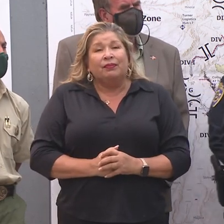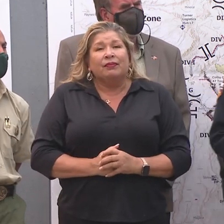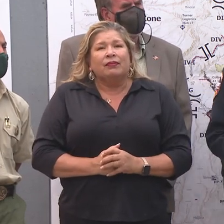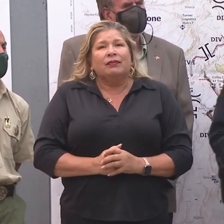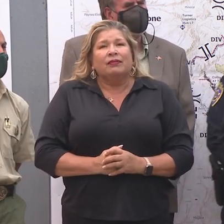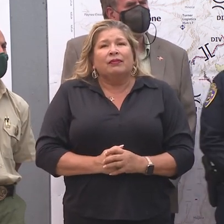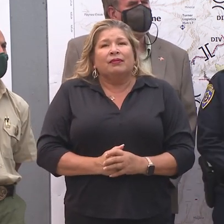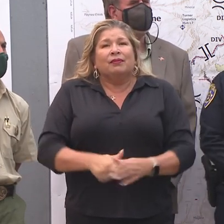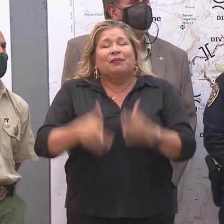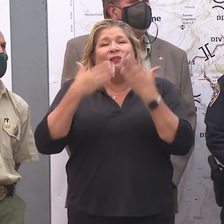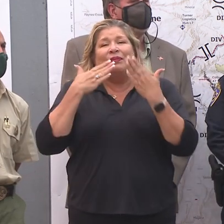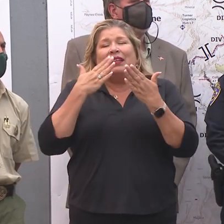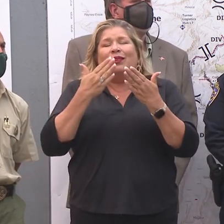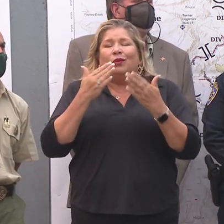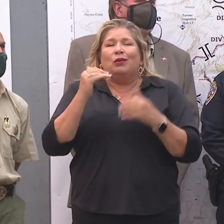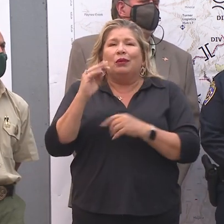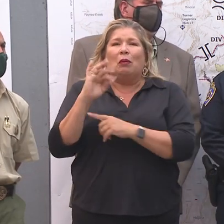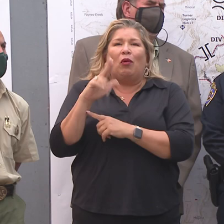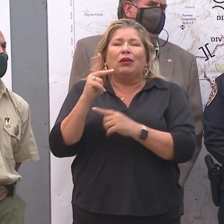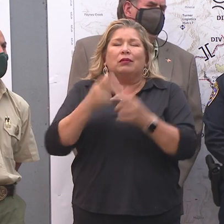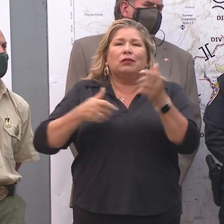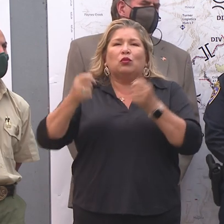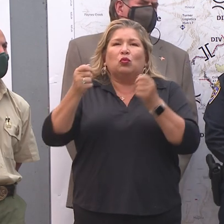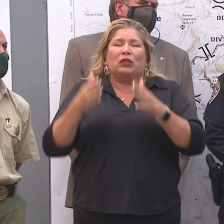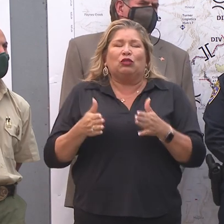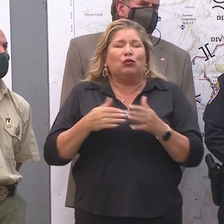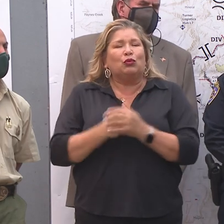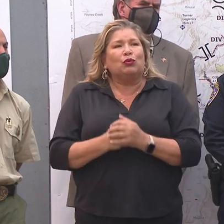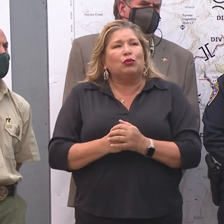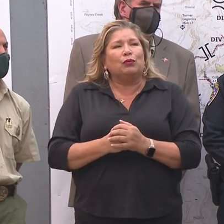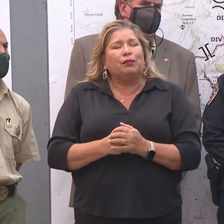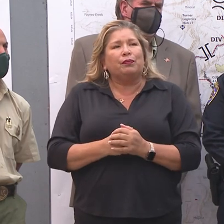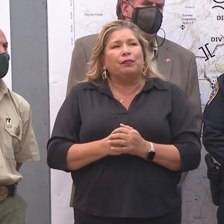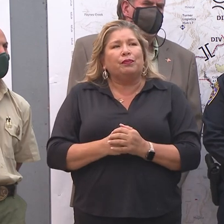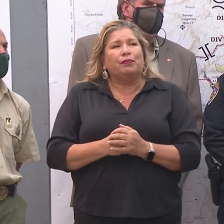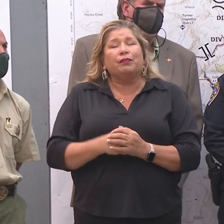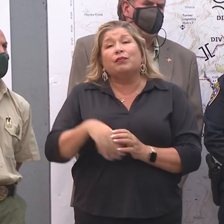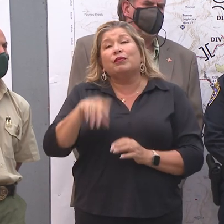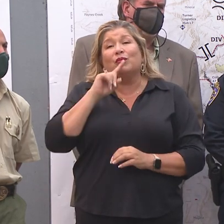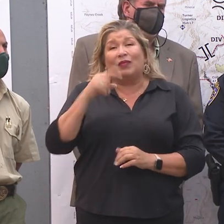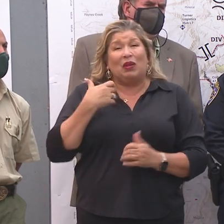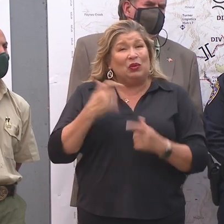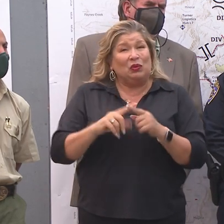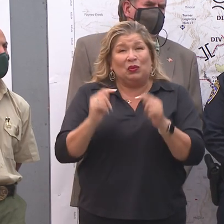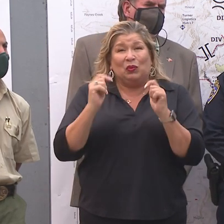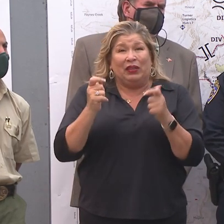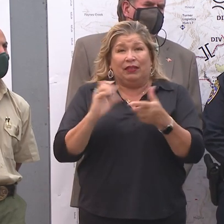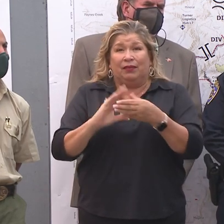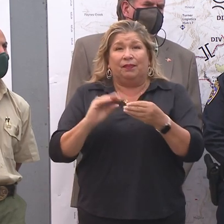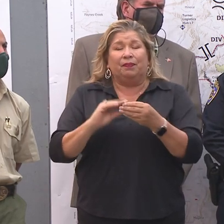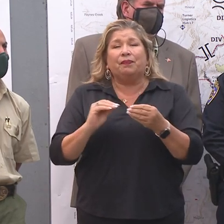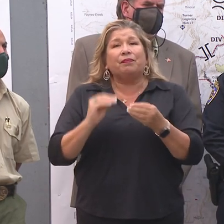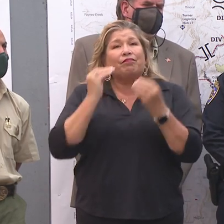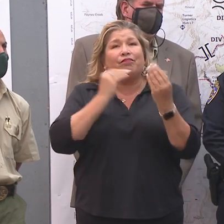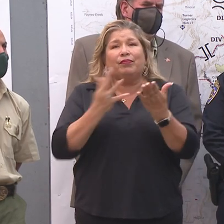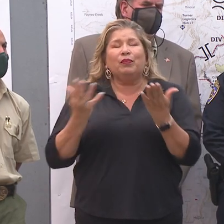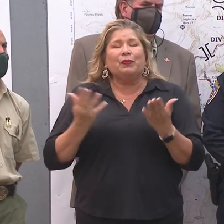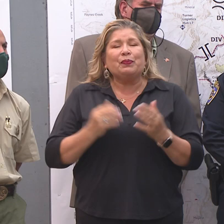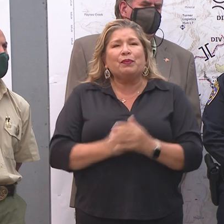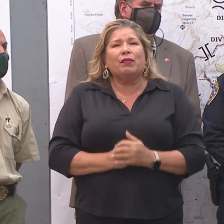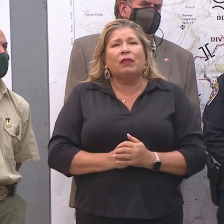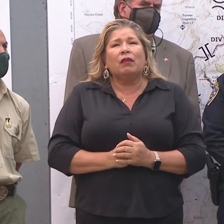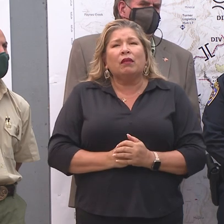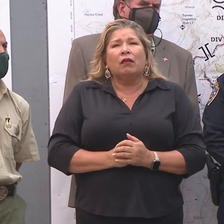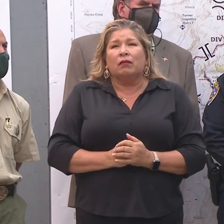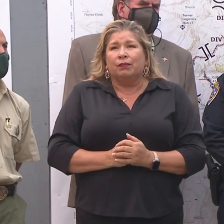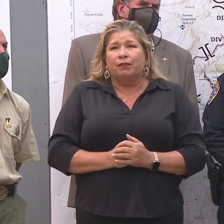Thank you, Director Gallarducci. And really, what I want to say quickly here is that while